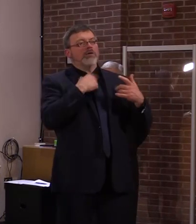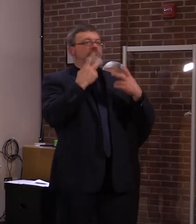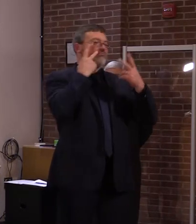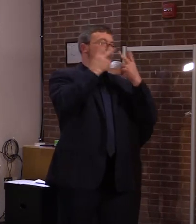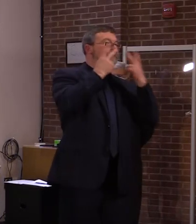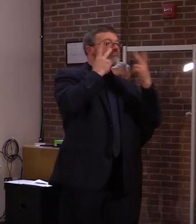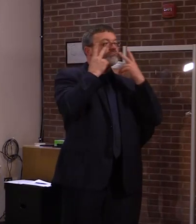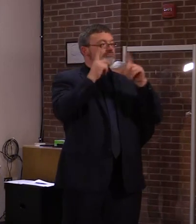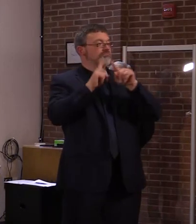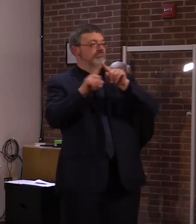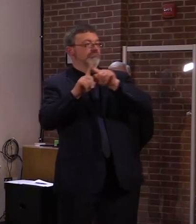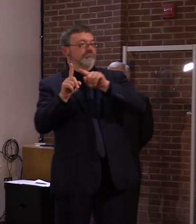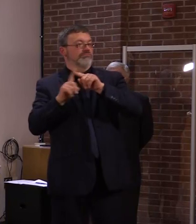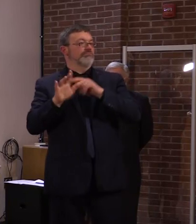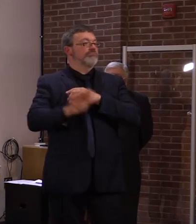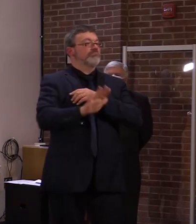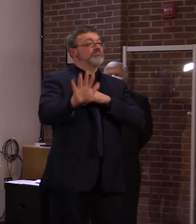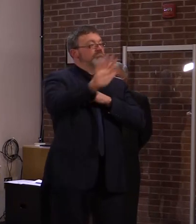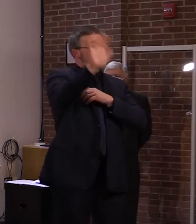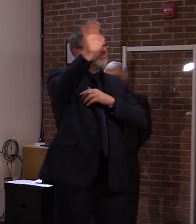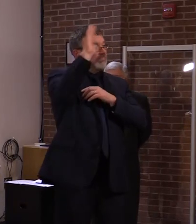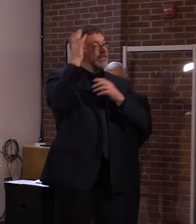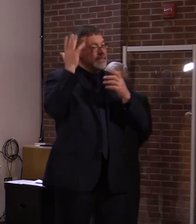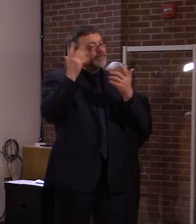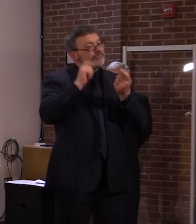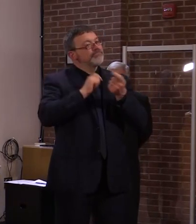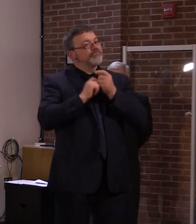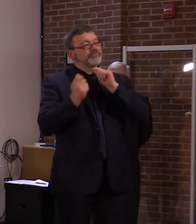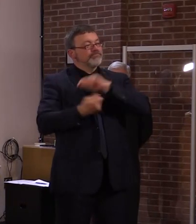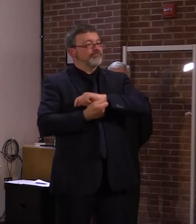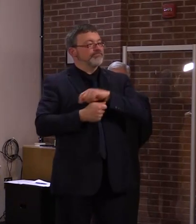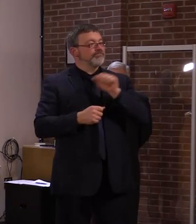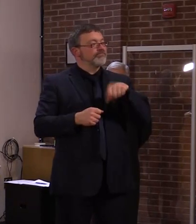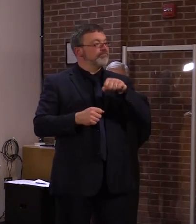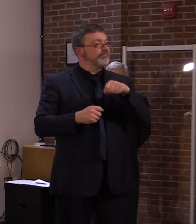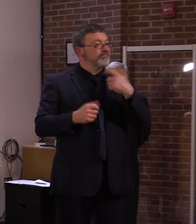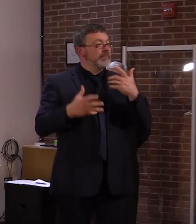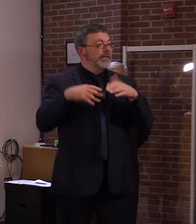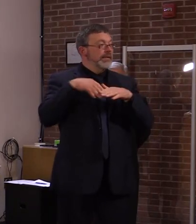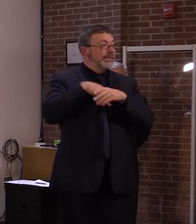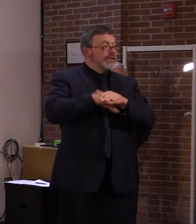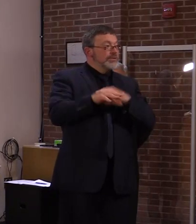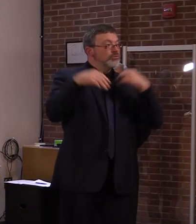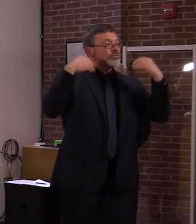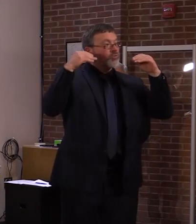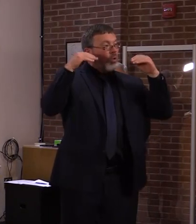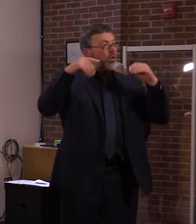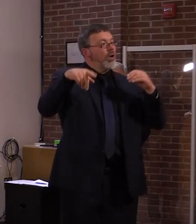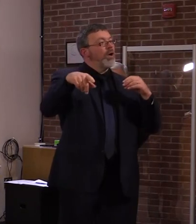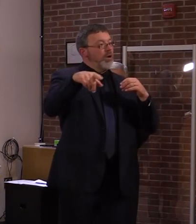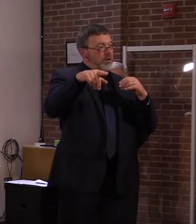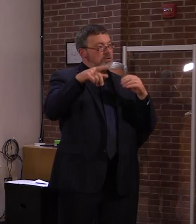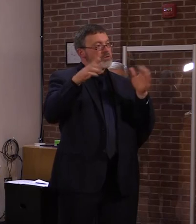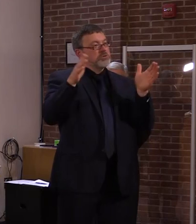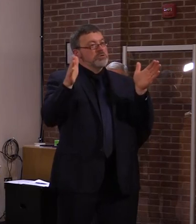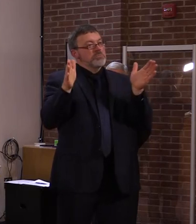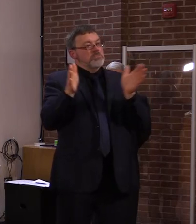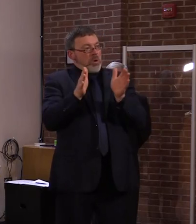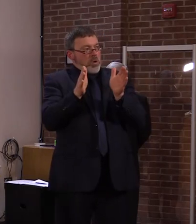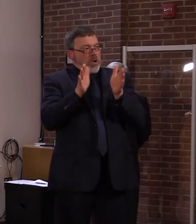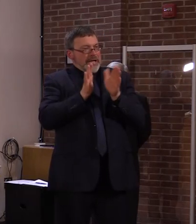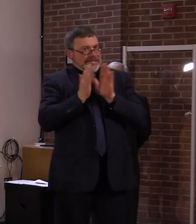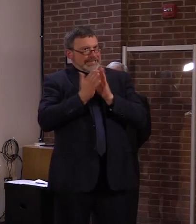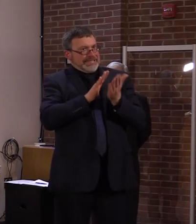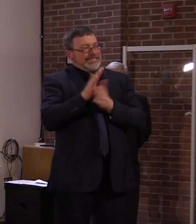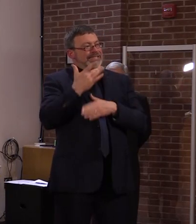environments, whether it's, like I said, in the hardware store, vast majority of people in a small restricted place in a